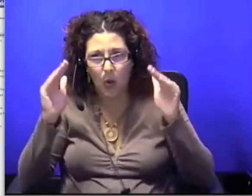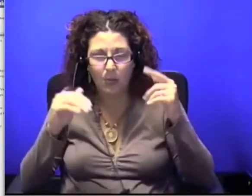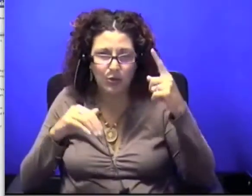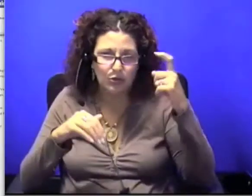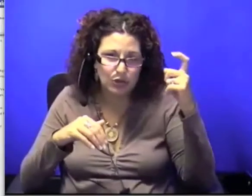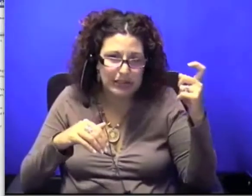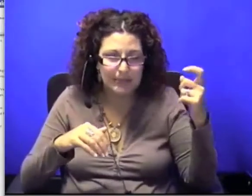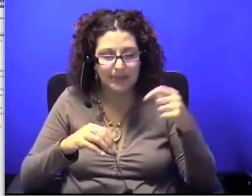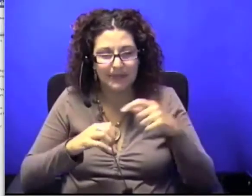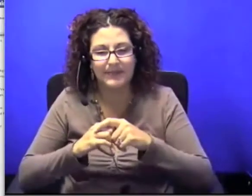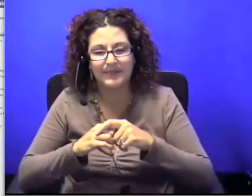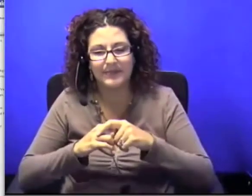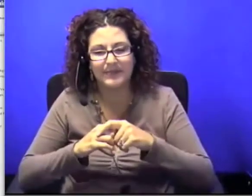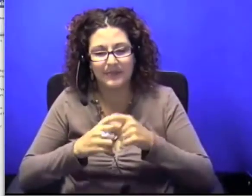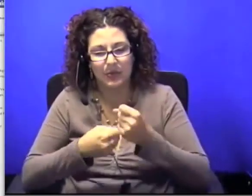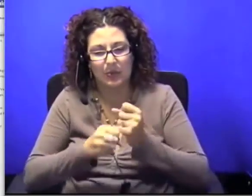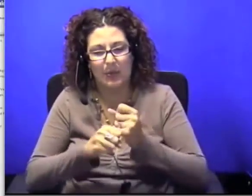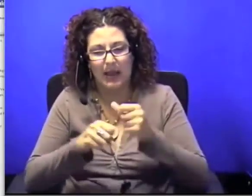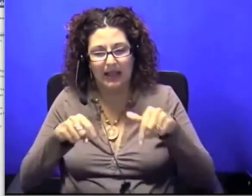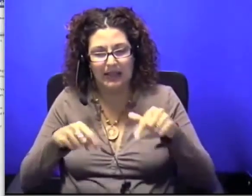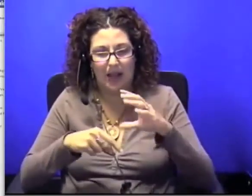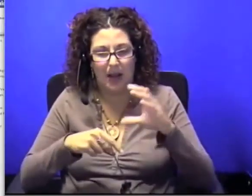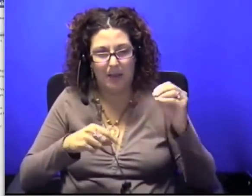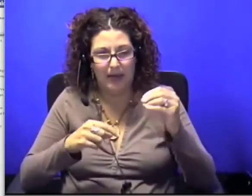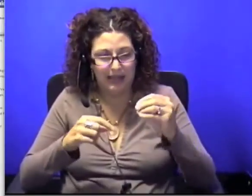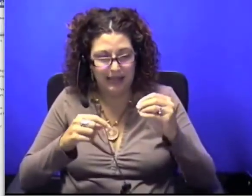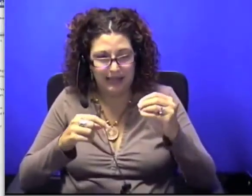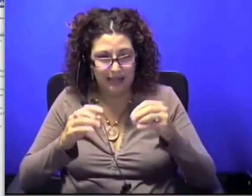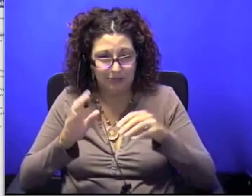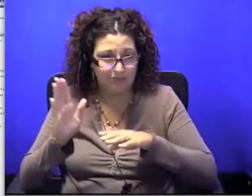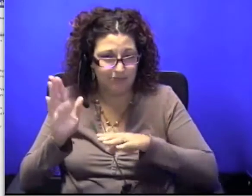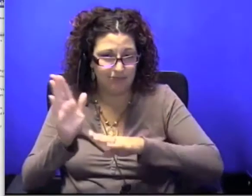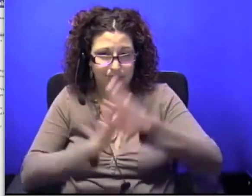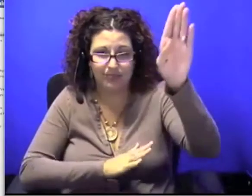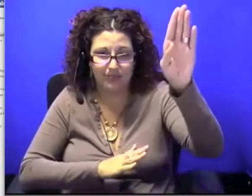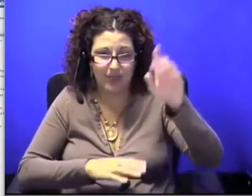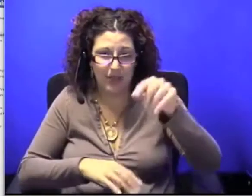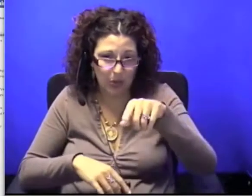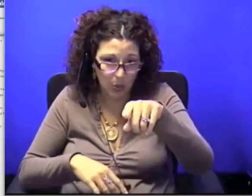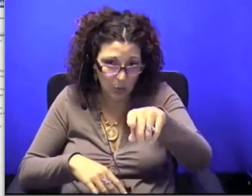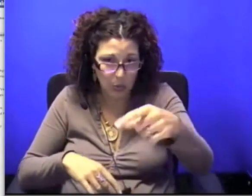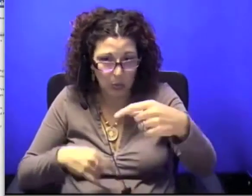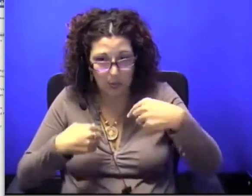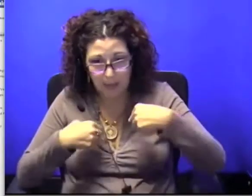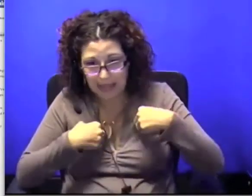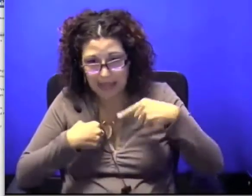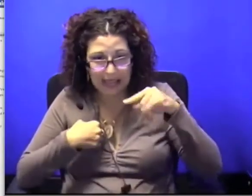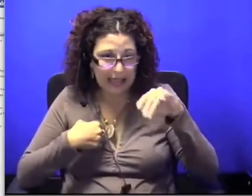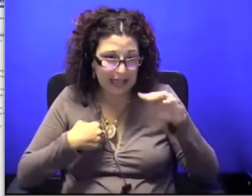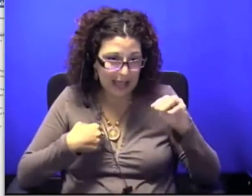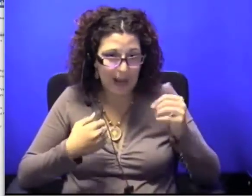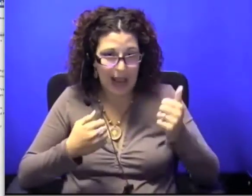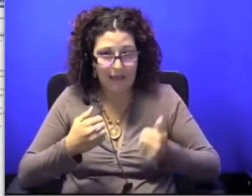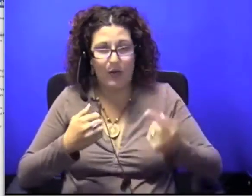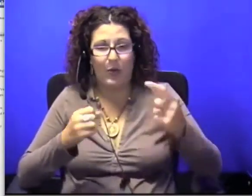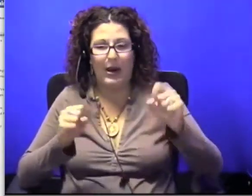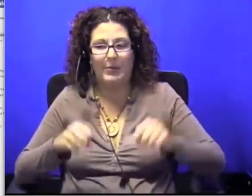That's our hope. That's our dream. That's our prayer, to make this a company that you and me and Tim and all of us can be proud